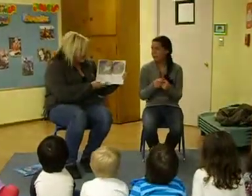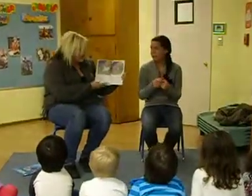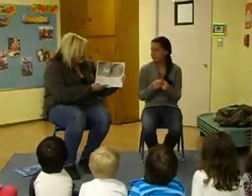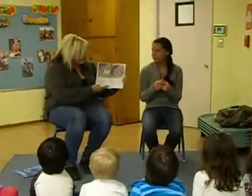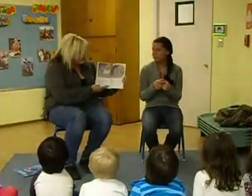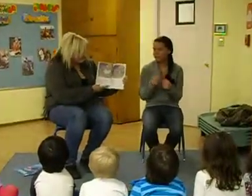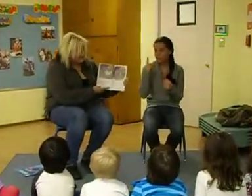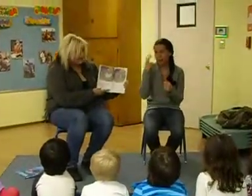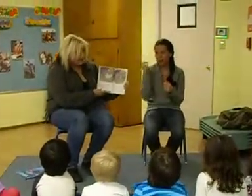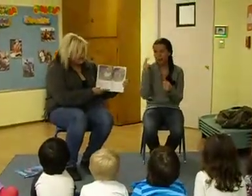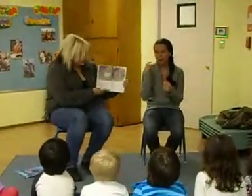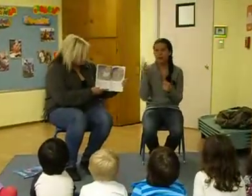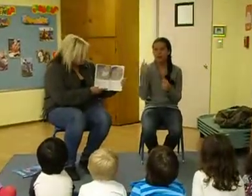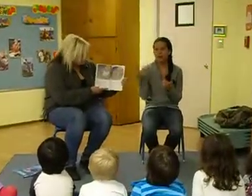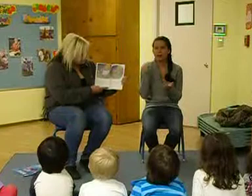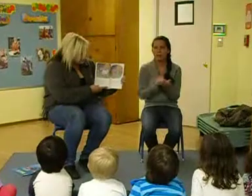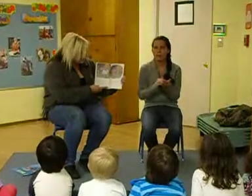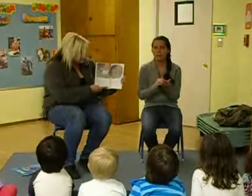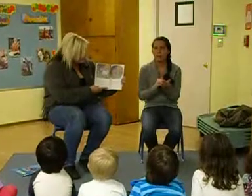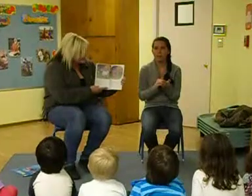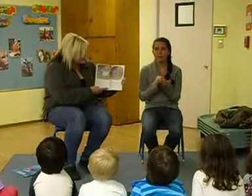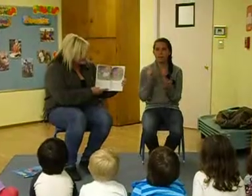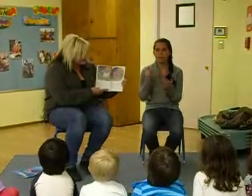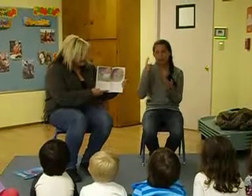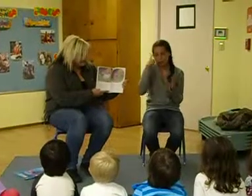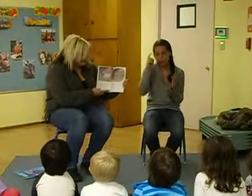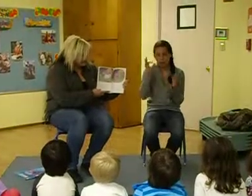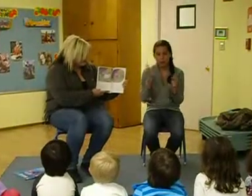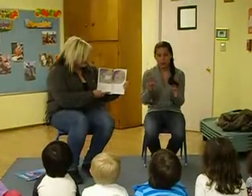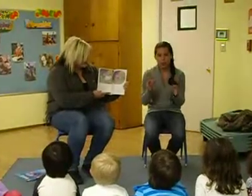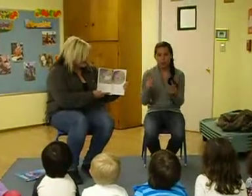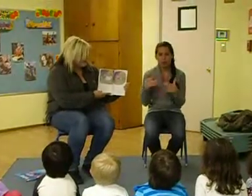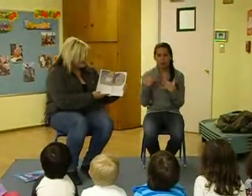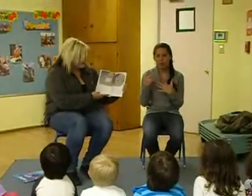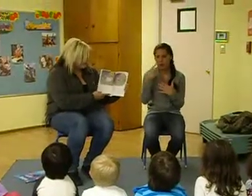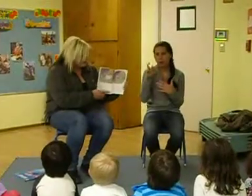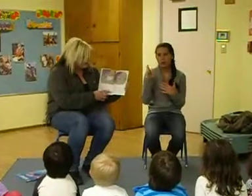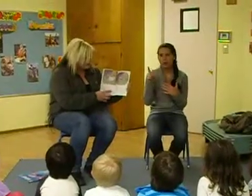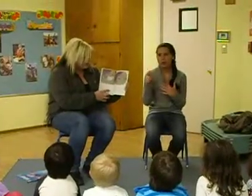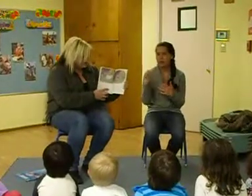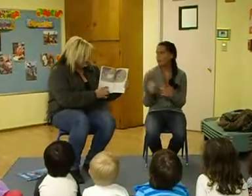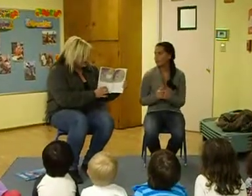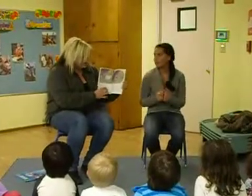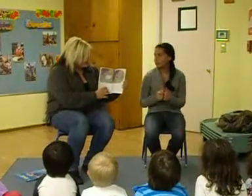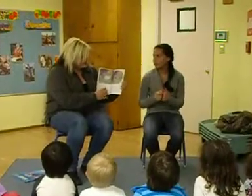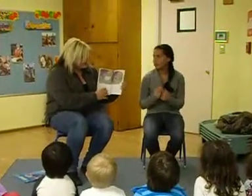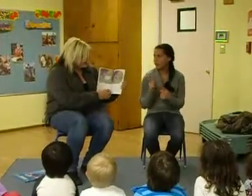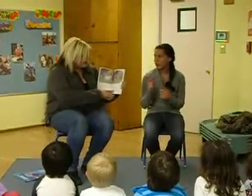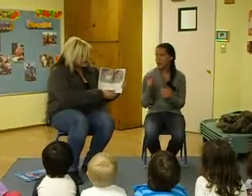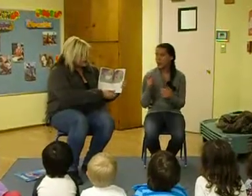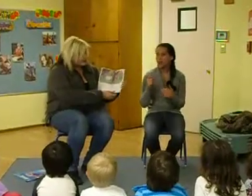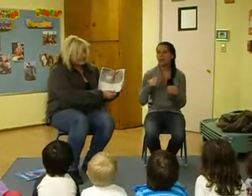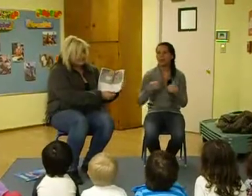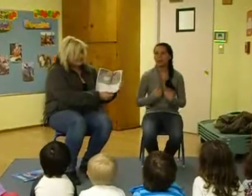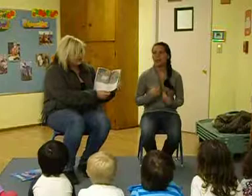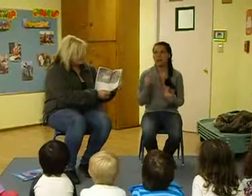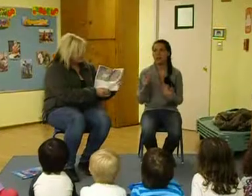Harold was alone again. He decided to wait for Lilac to come back. He was tired, so he drew a chair.